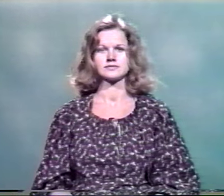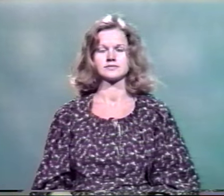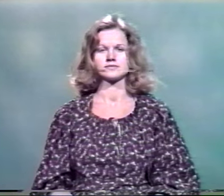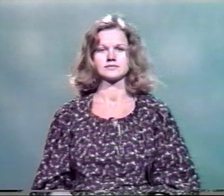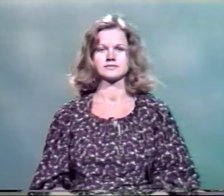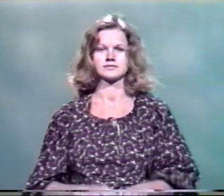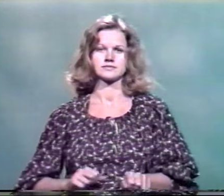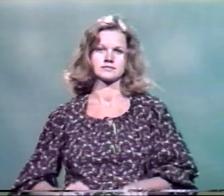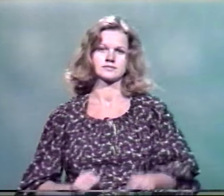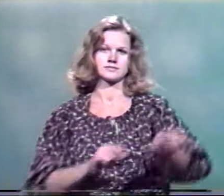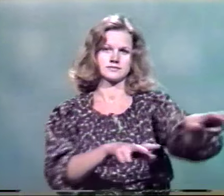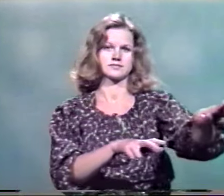jumping.